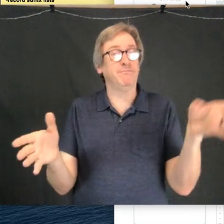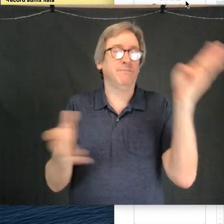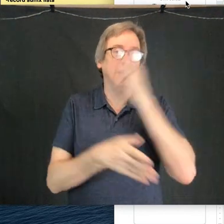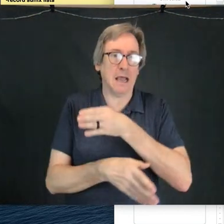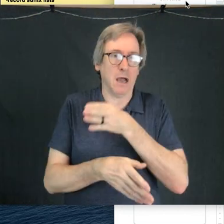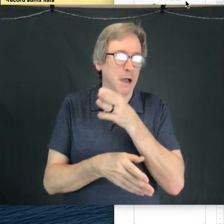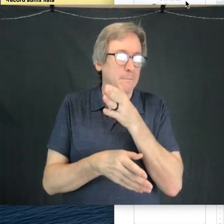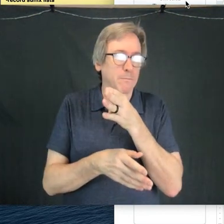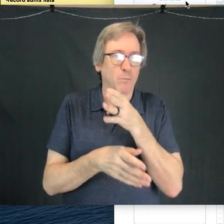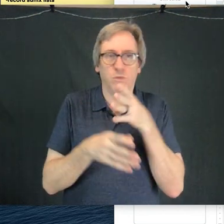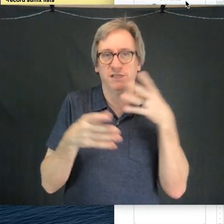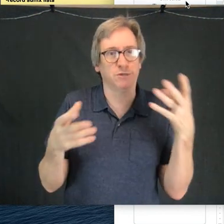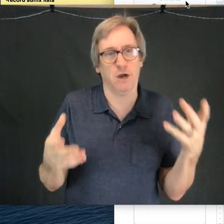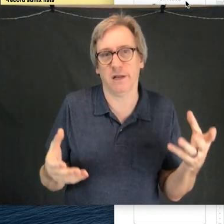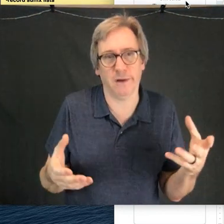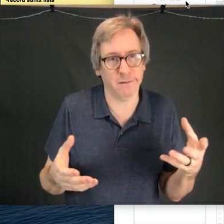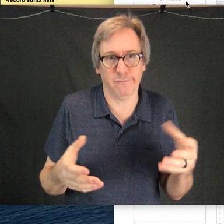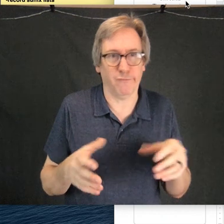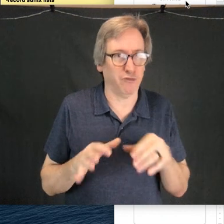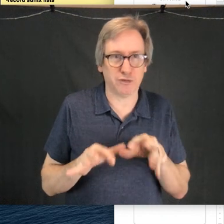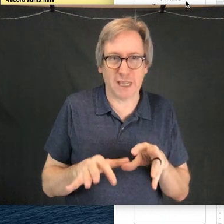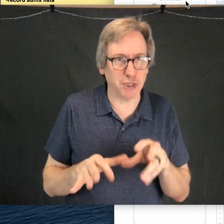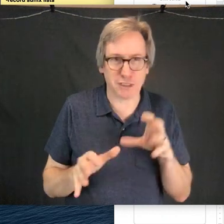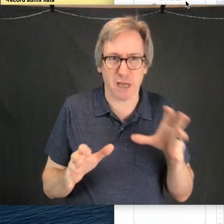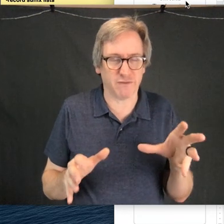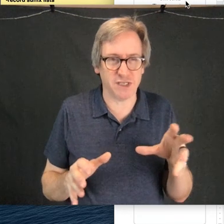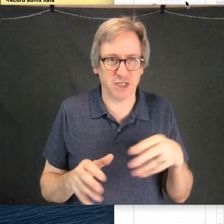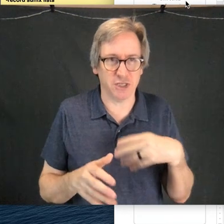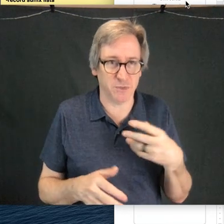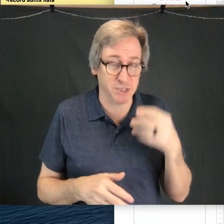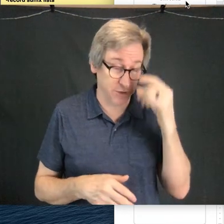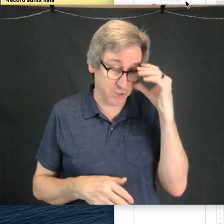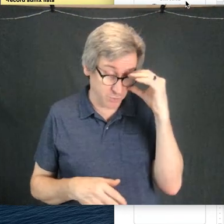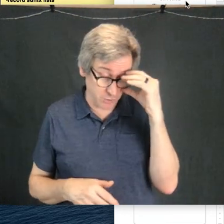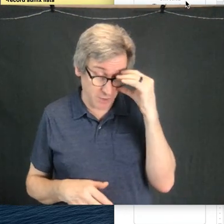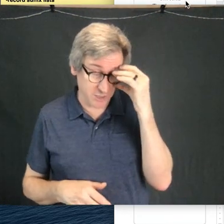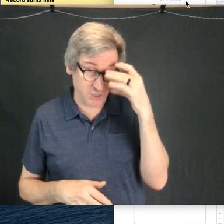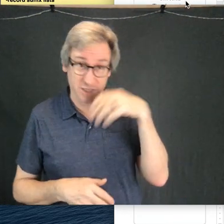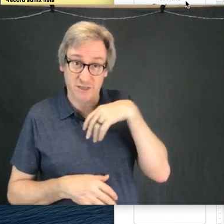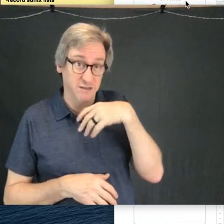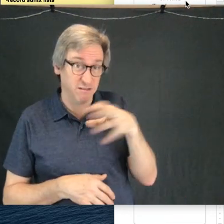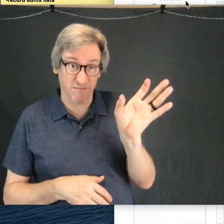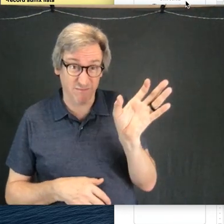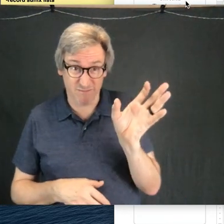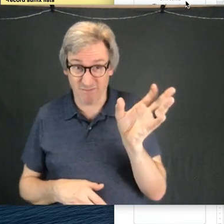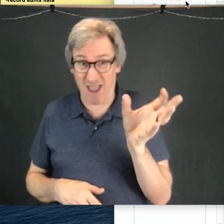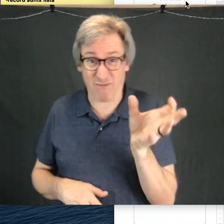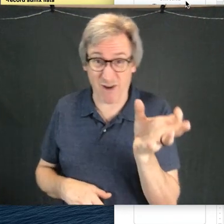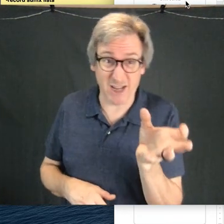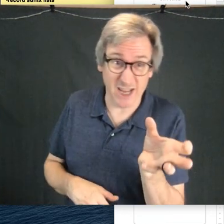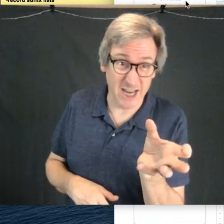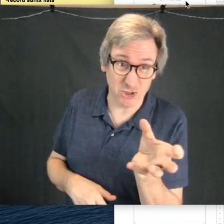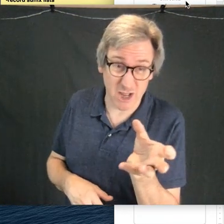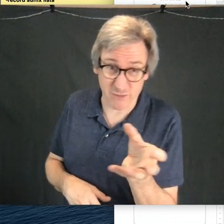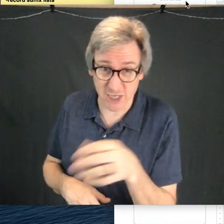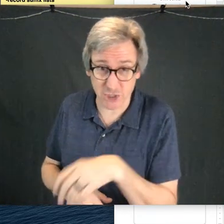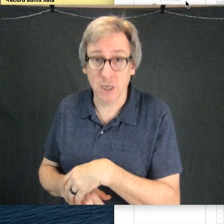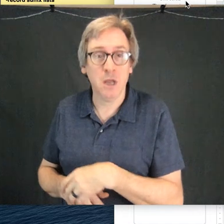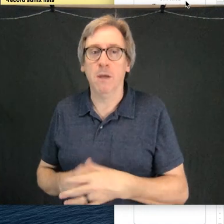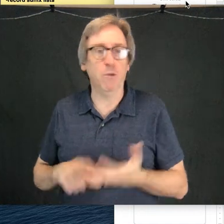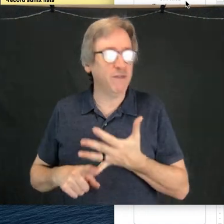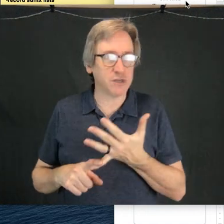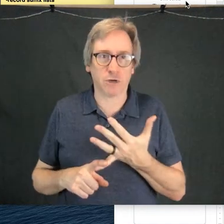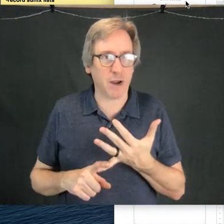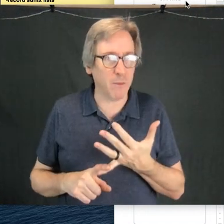But since we're talking about flirtatious conversations with strangers or trying to just have friendly initial